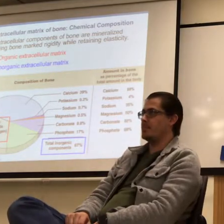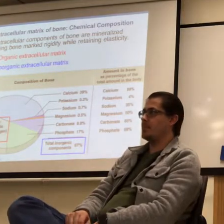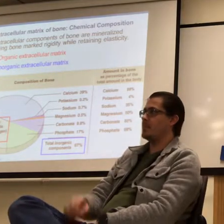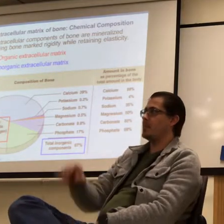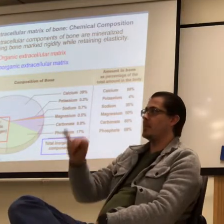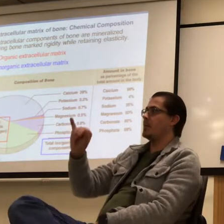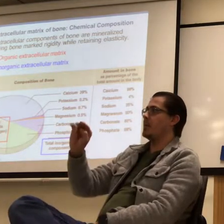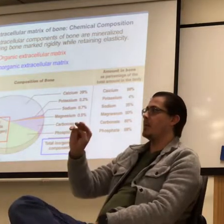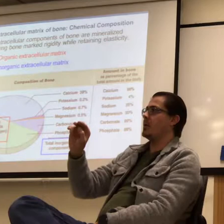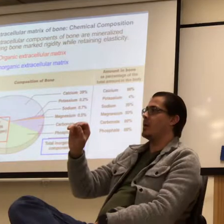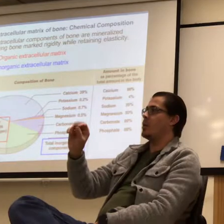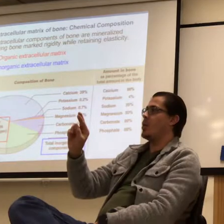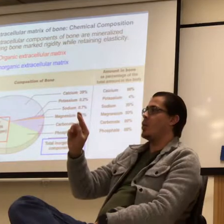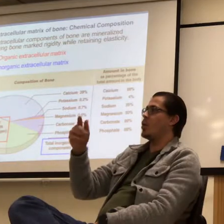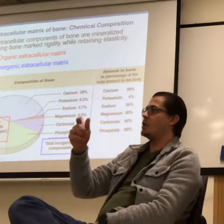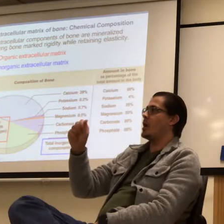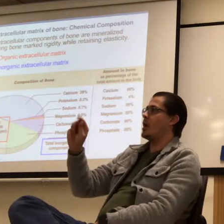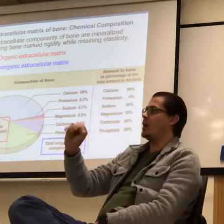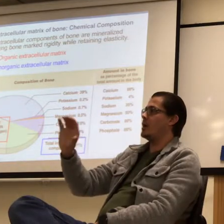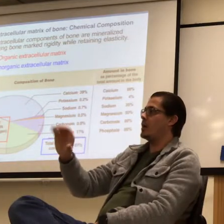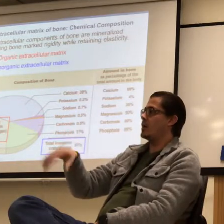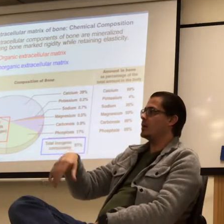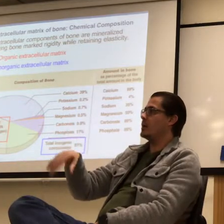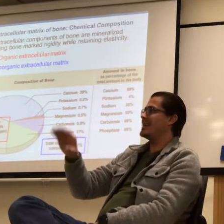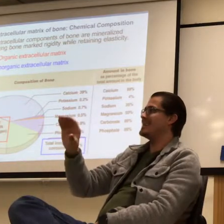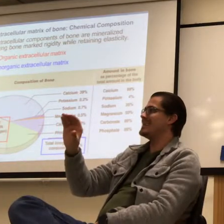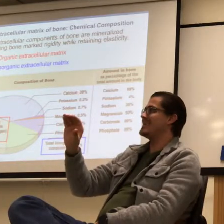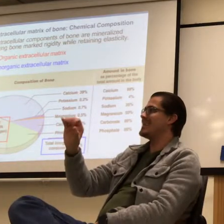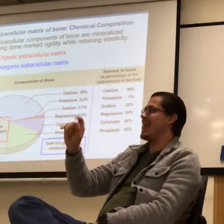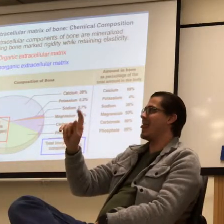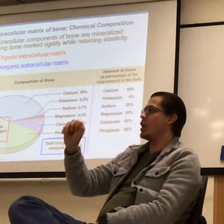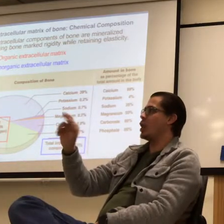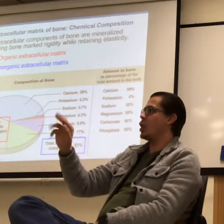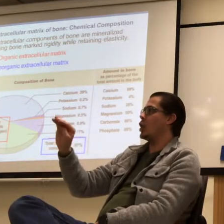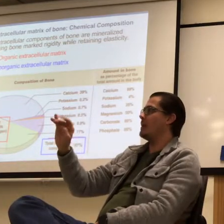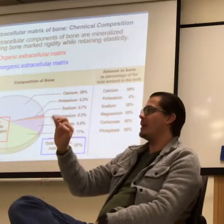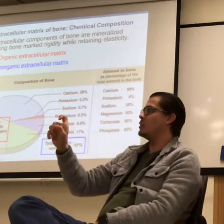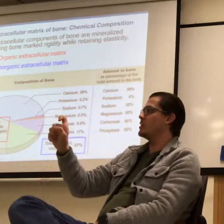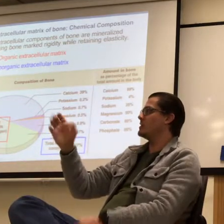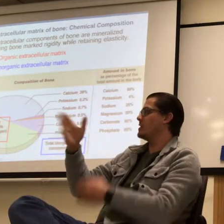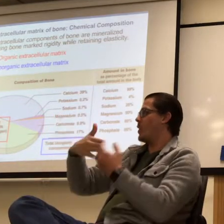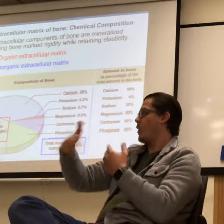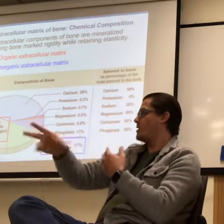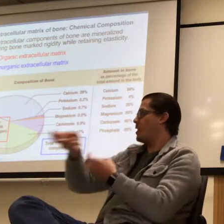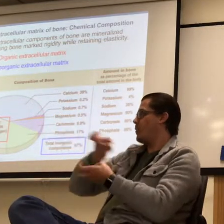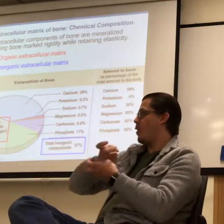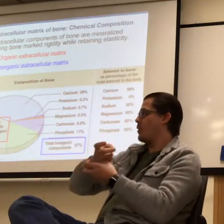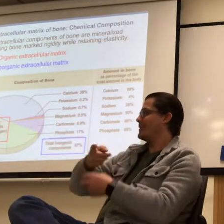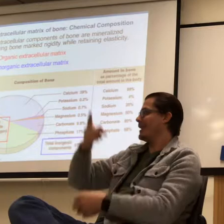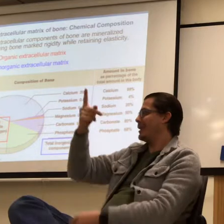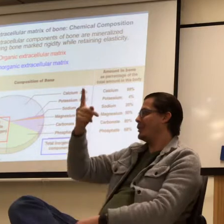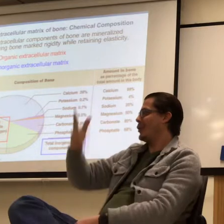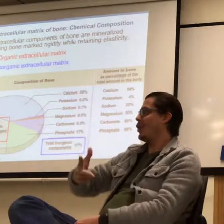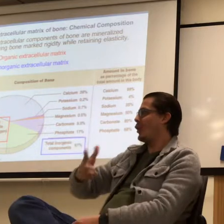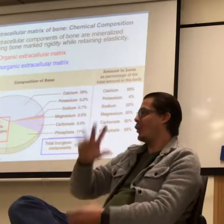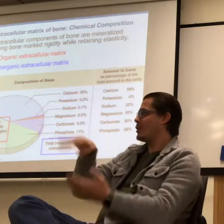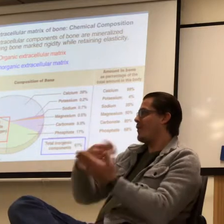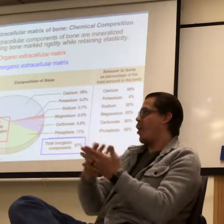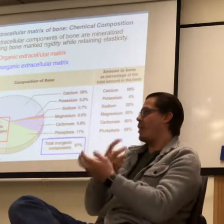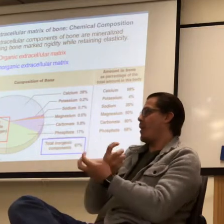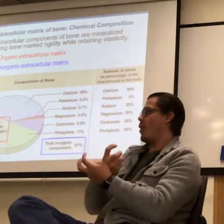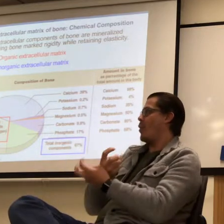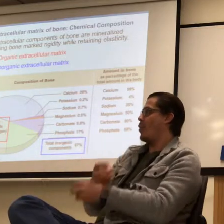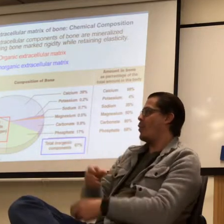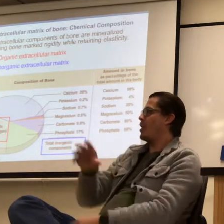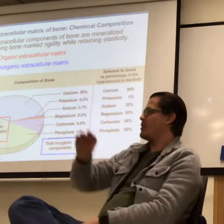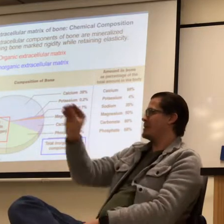Inorganic extracellular matrix, or IEM, so let's call it the rest of bone. The other roughly two-thirds of bone as